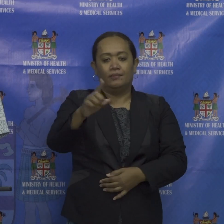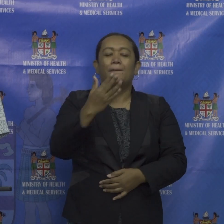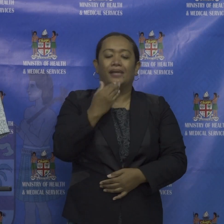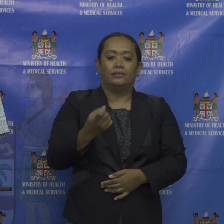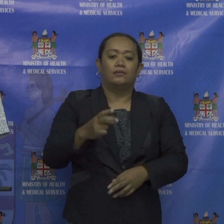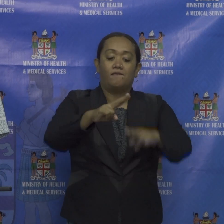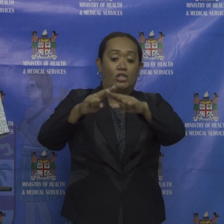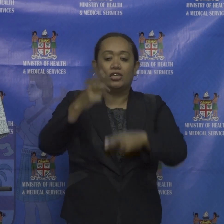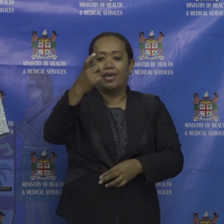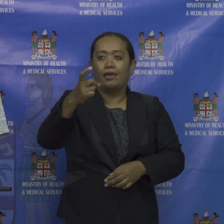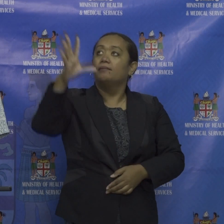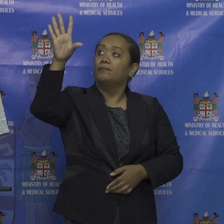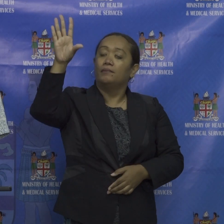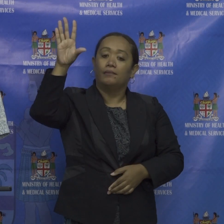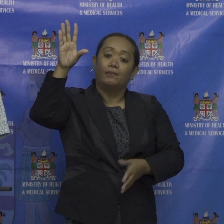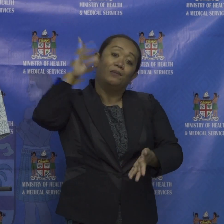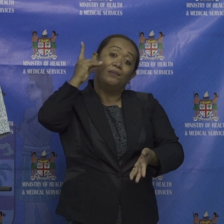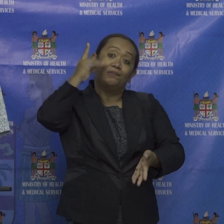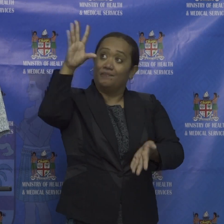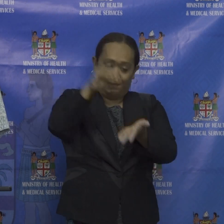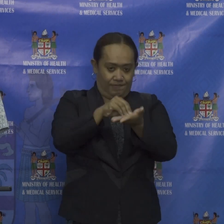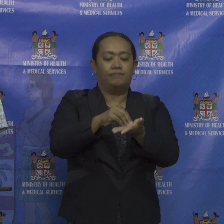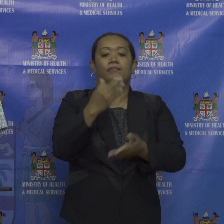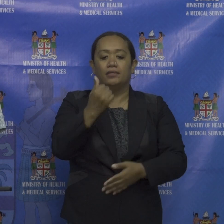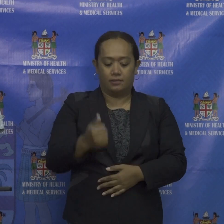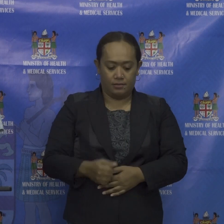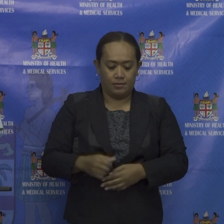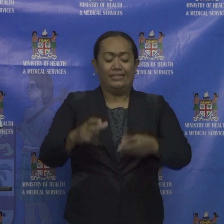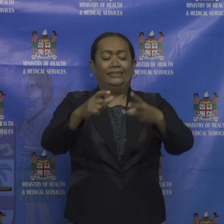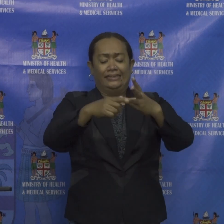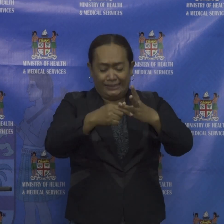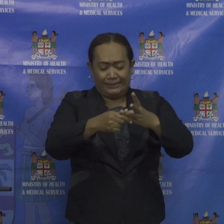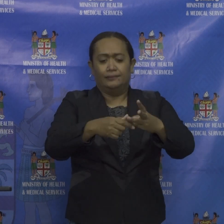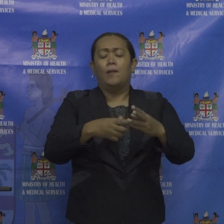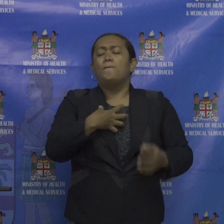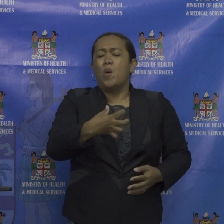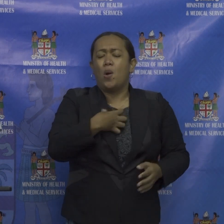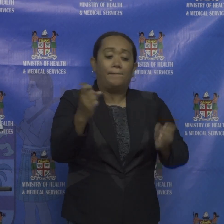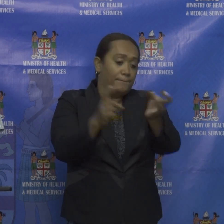Fiji Care app and keep it running. And more importantly, I